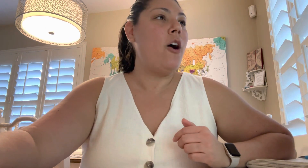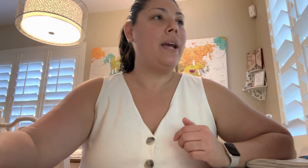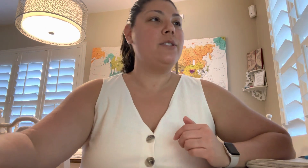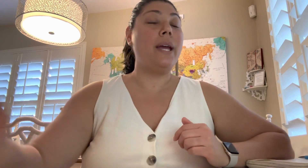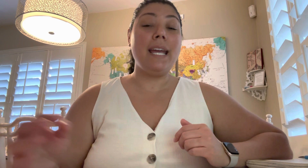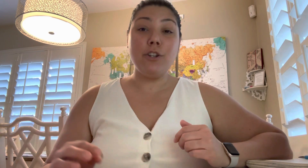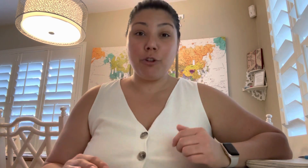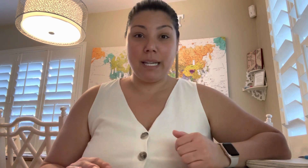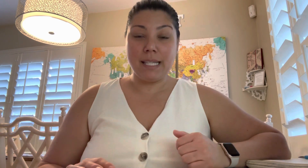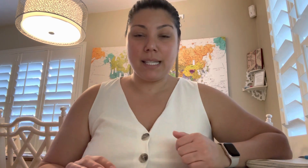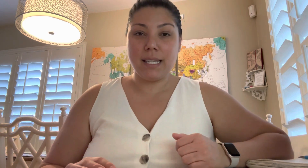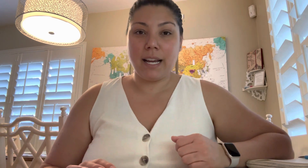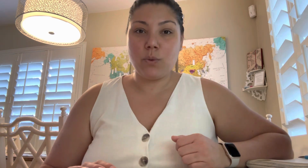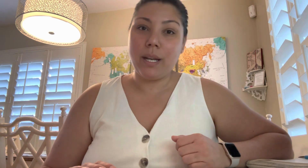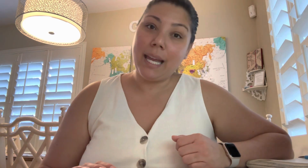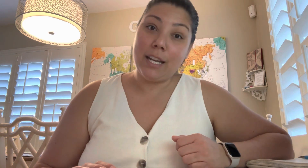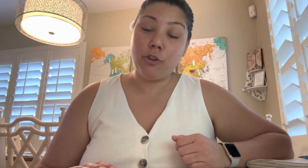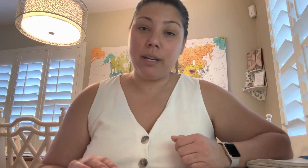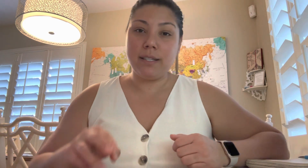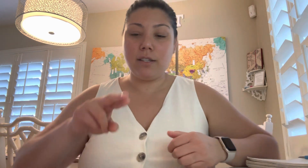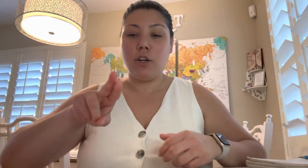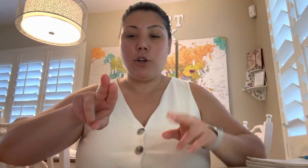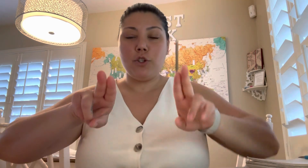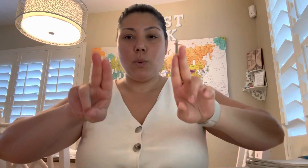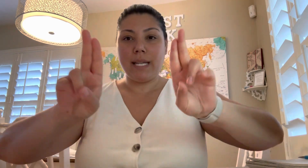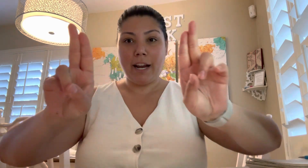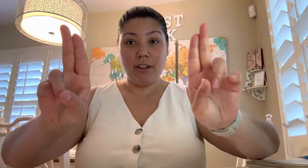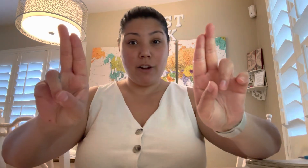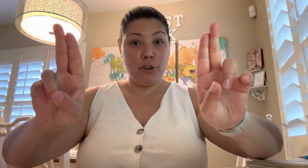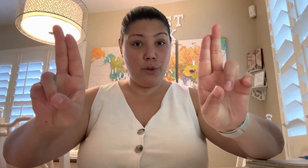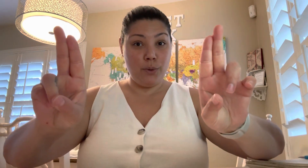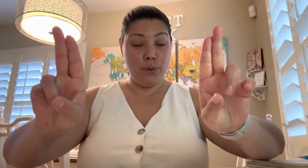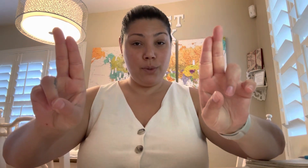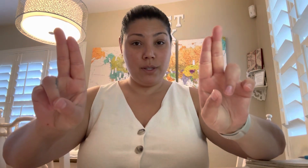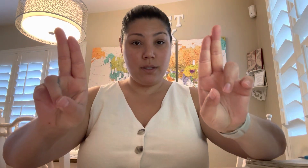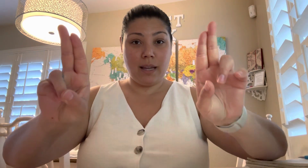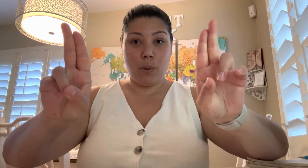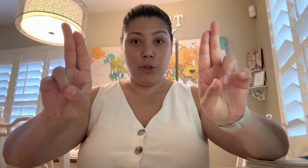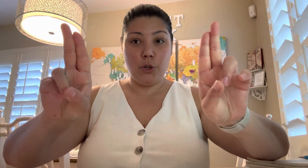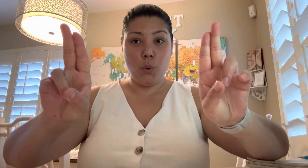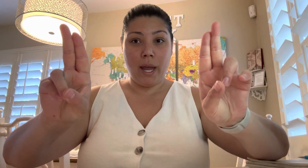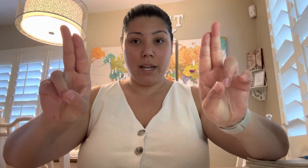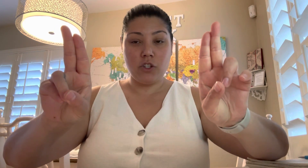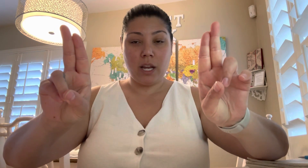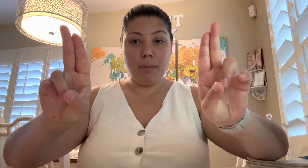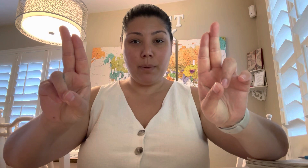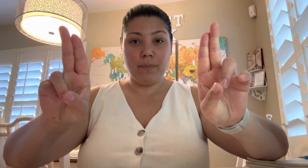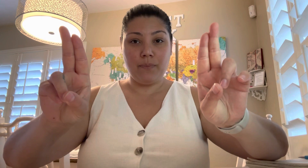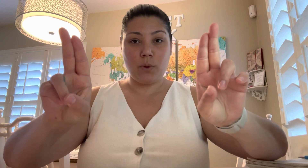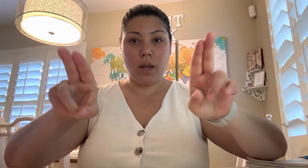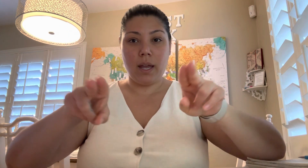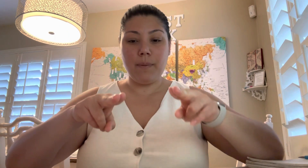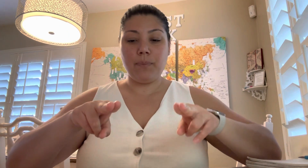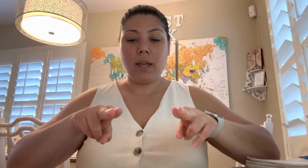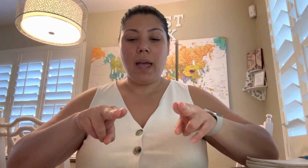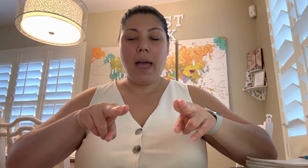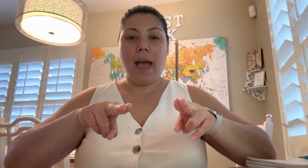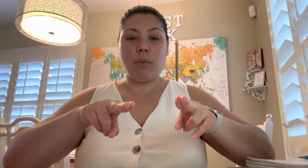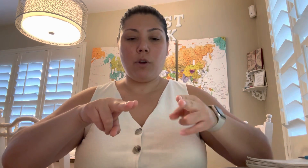so increase is the next one, increase. So we take our letter U's, our U hand shape, okay? And we're